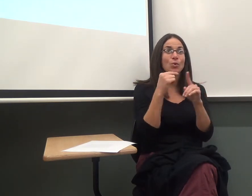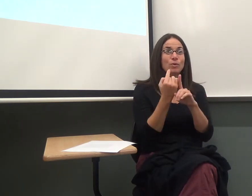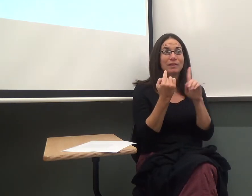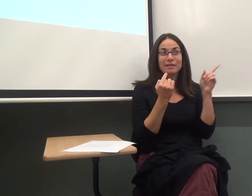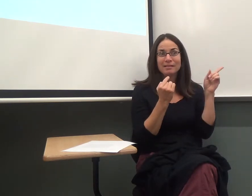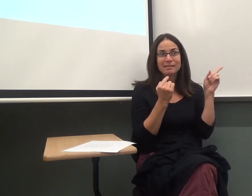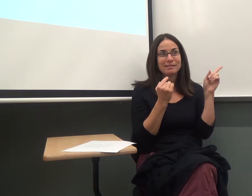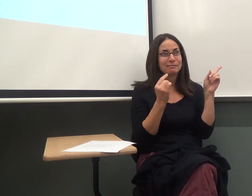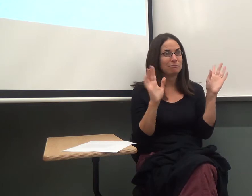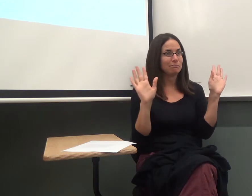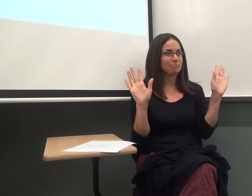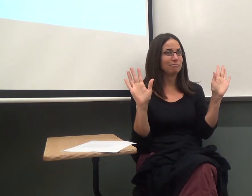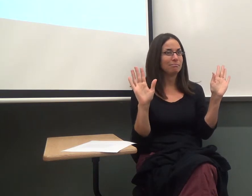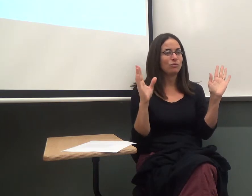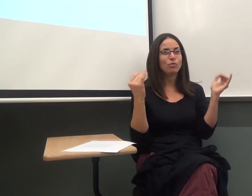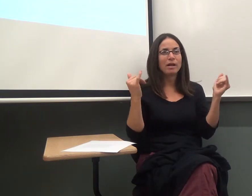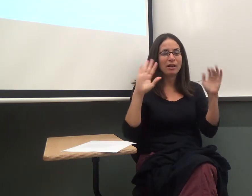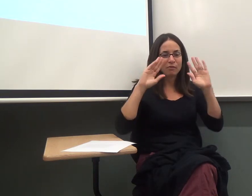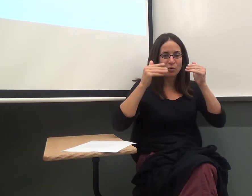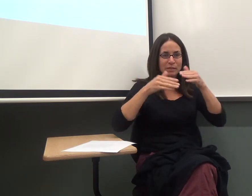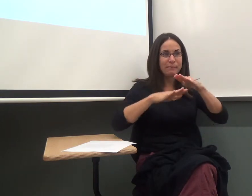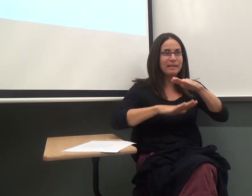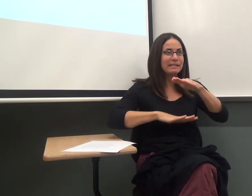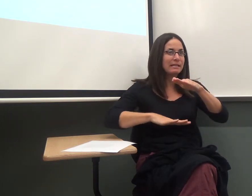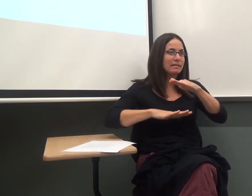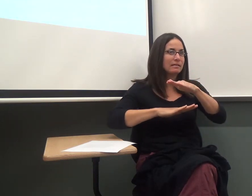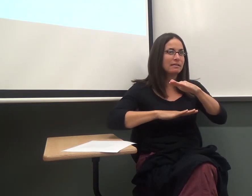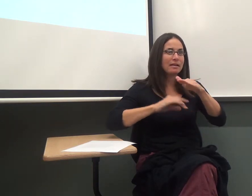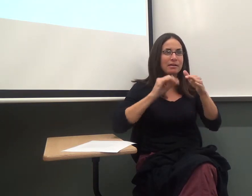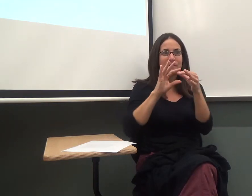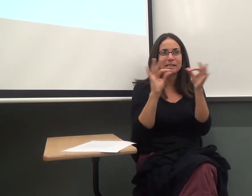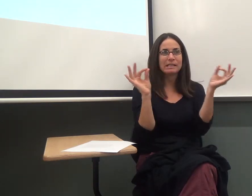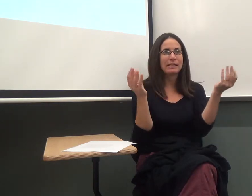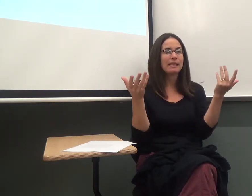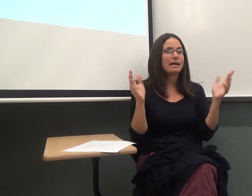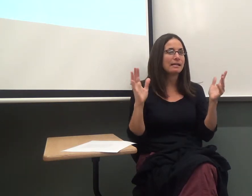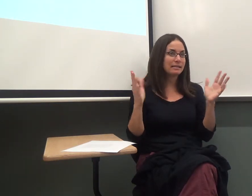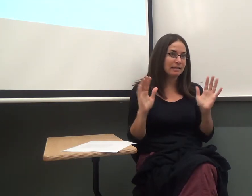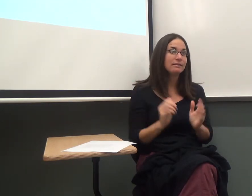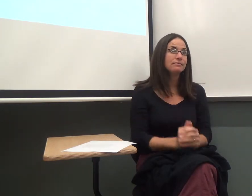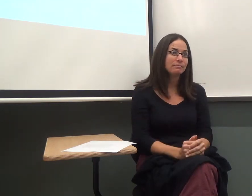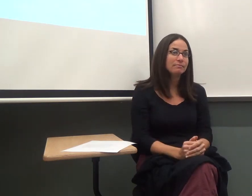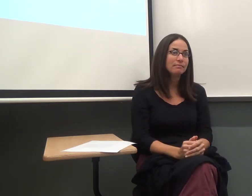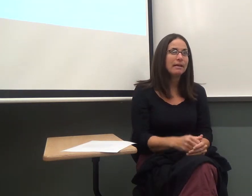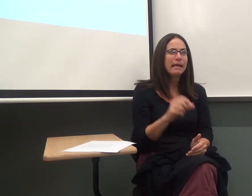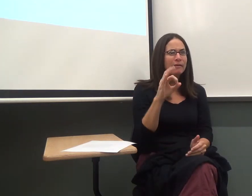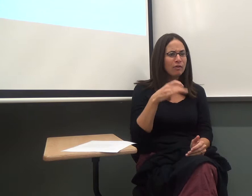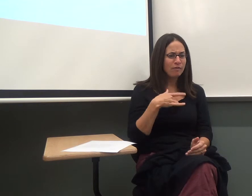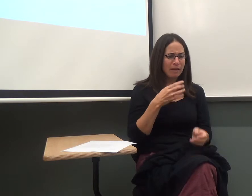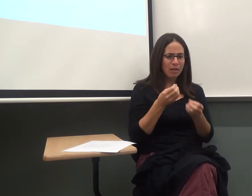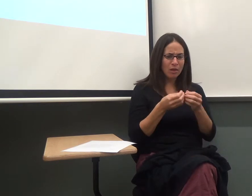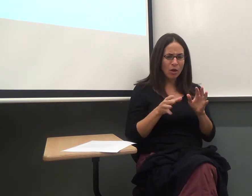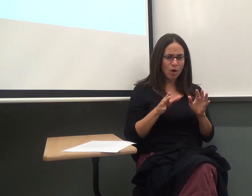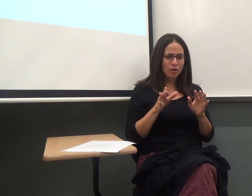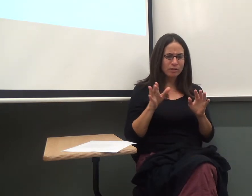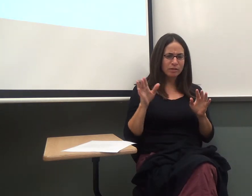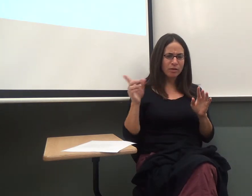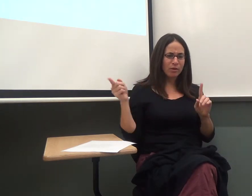you guys to just get the basic simplicity of a sentence, and that is when we get lost, we have to return to an